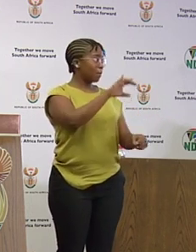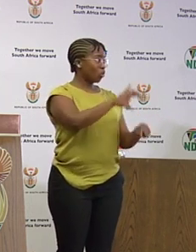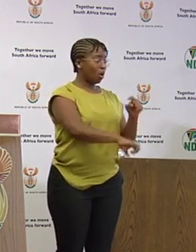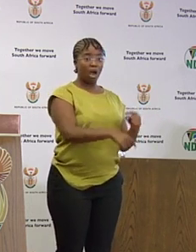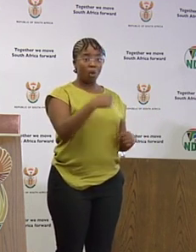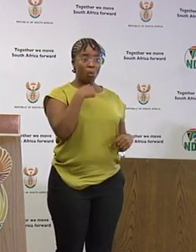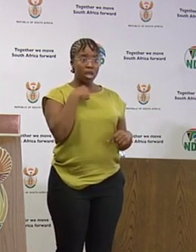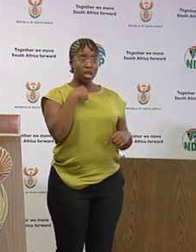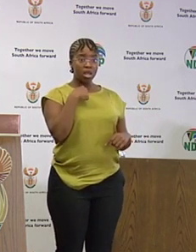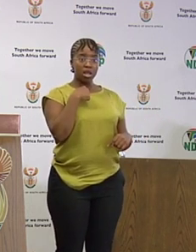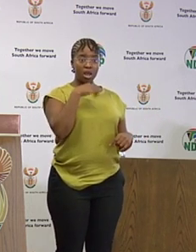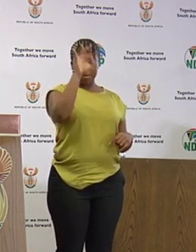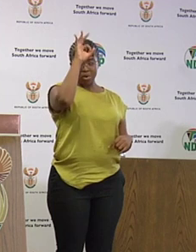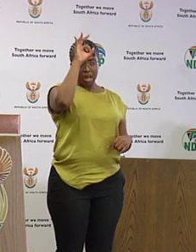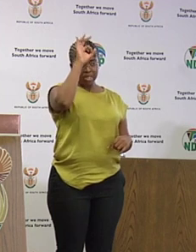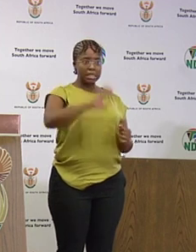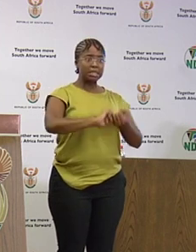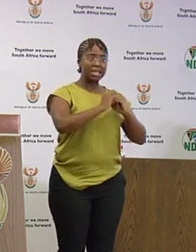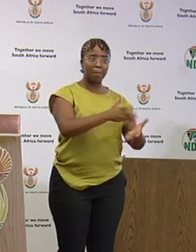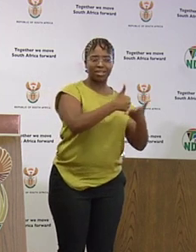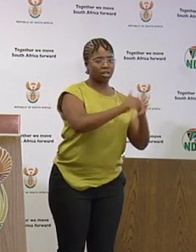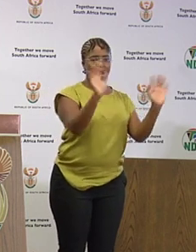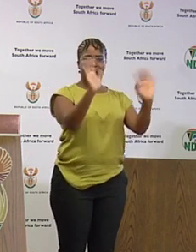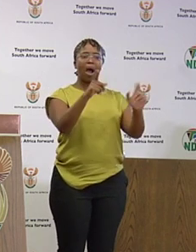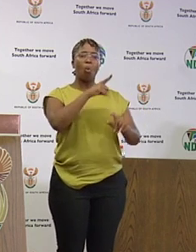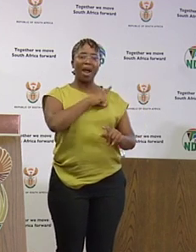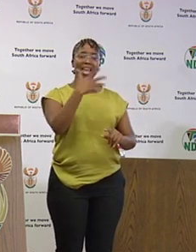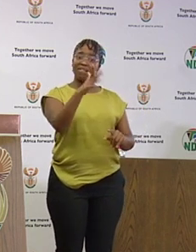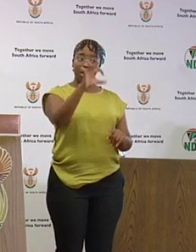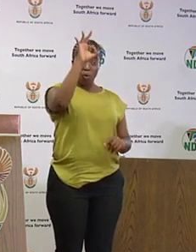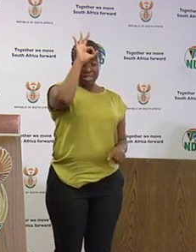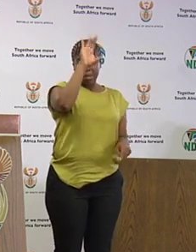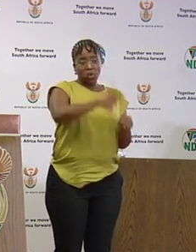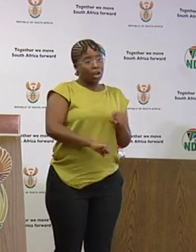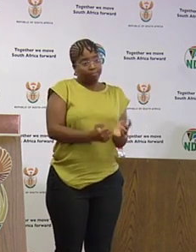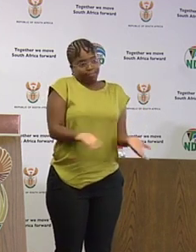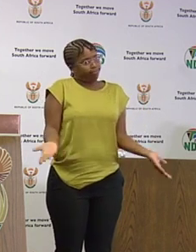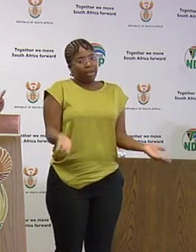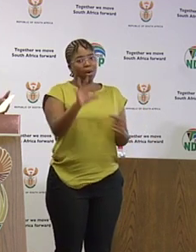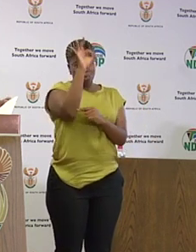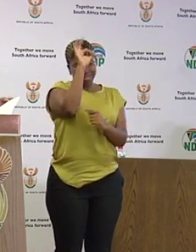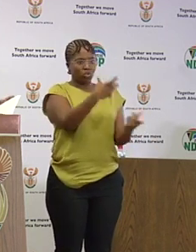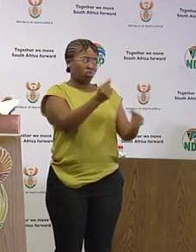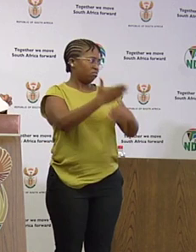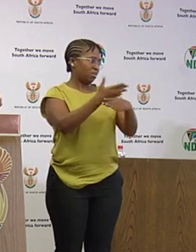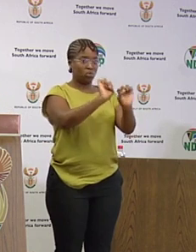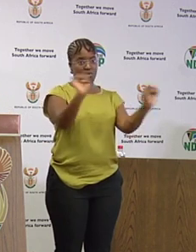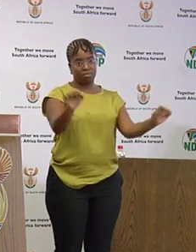be following to the police stations or helping them. If the police find them, the police will have to do what they have to